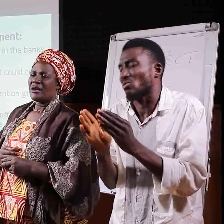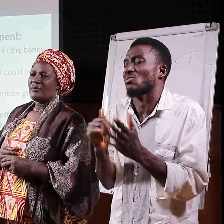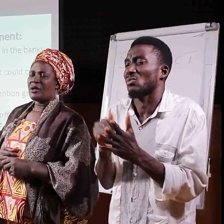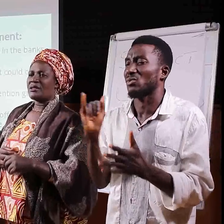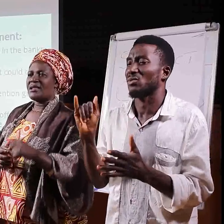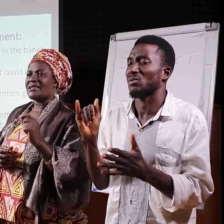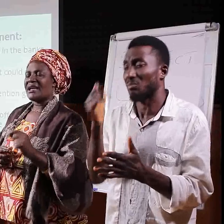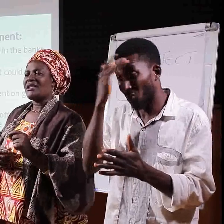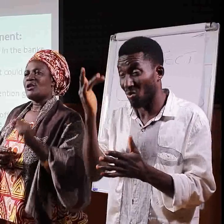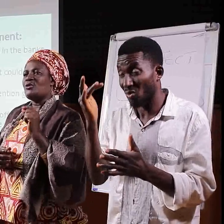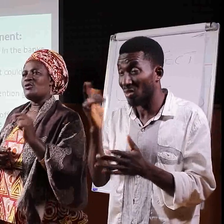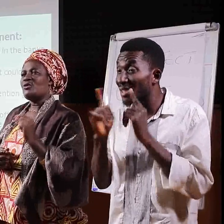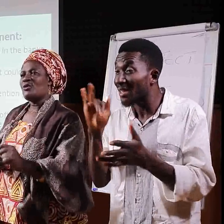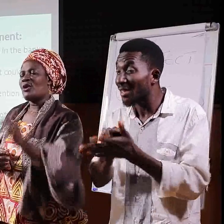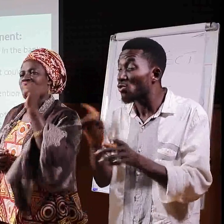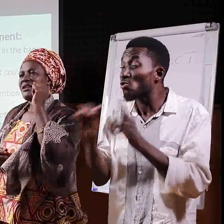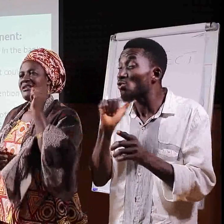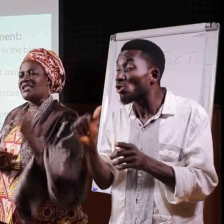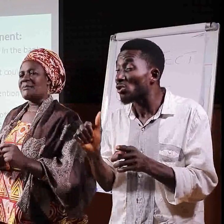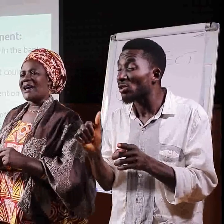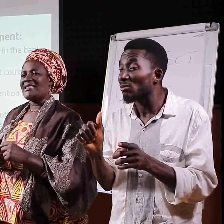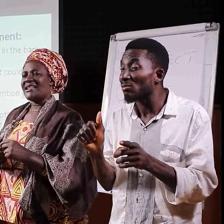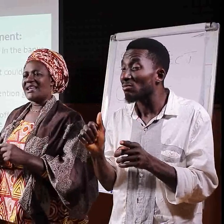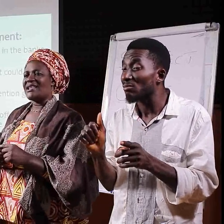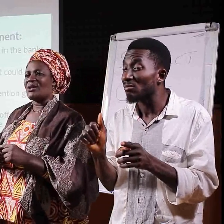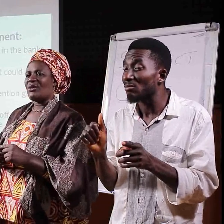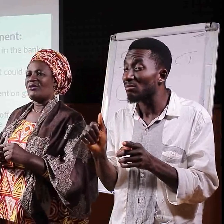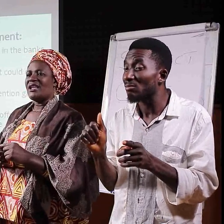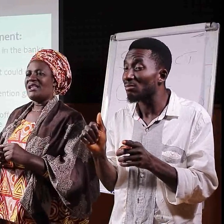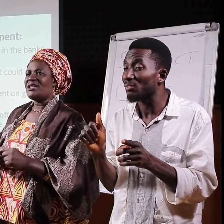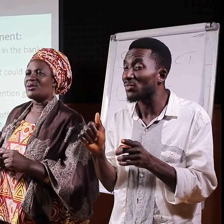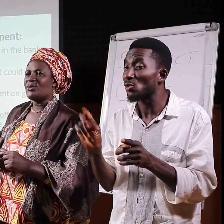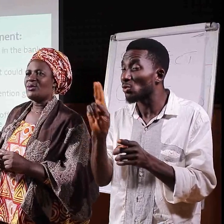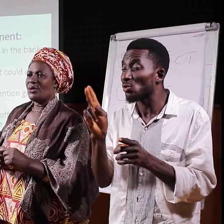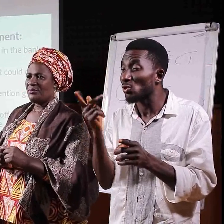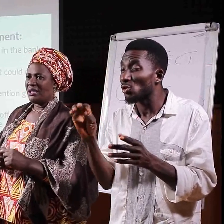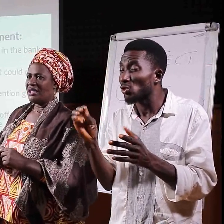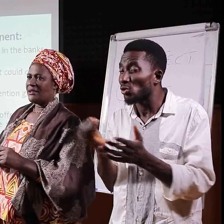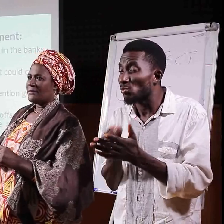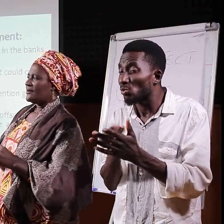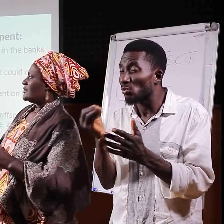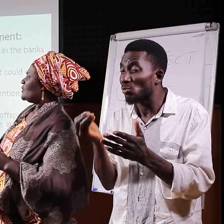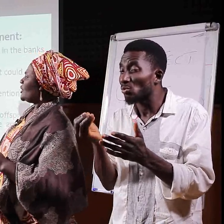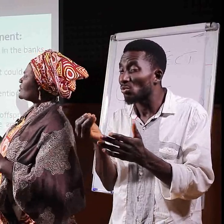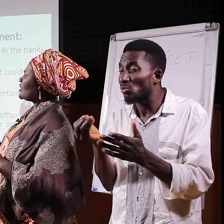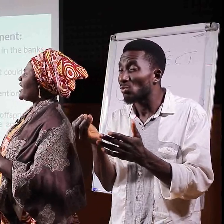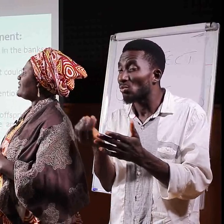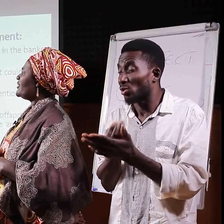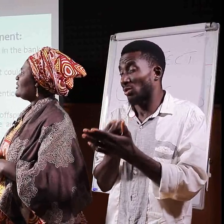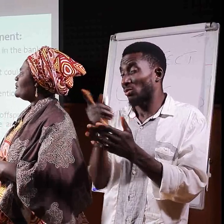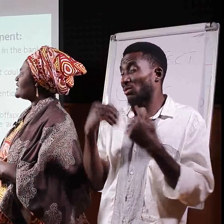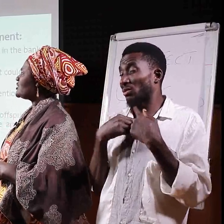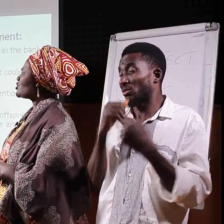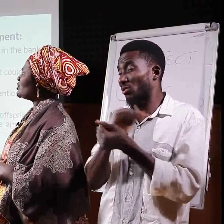is. Because they said, do not despise the days of little beginning. We also